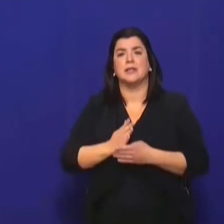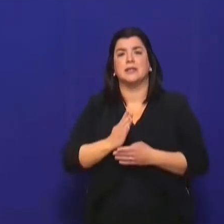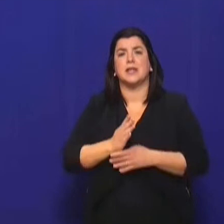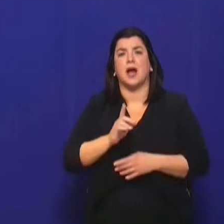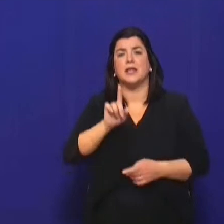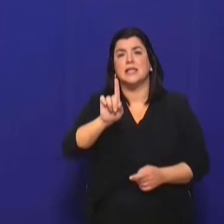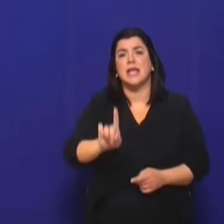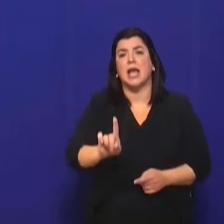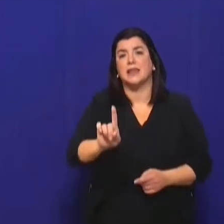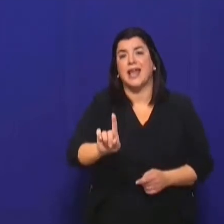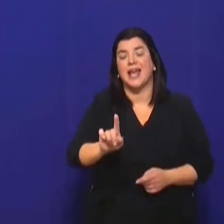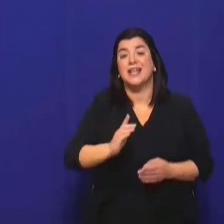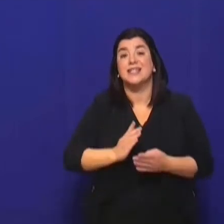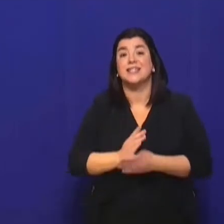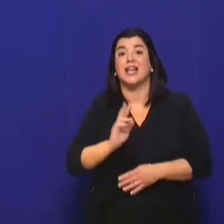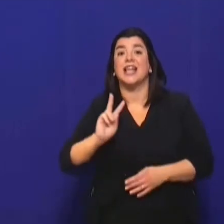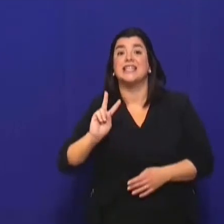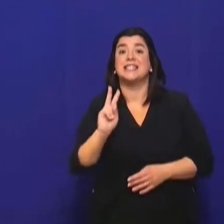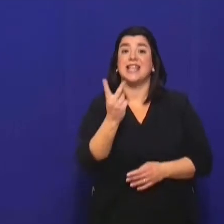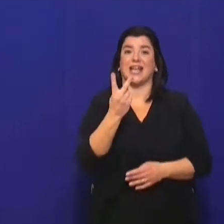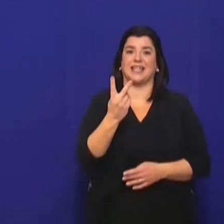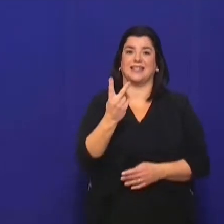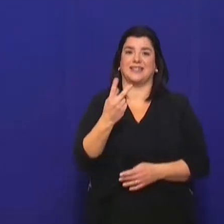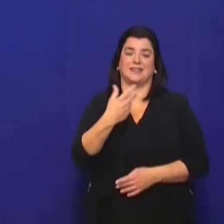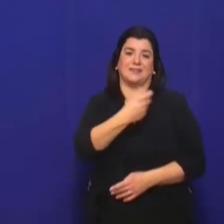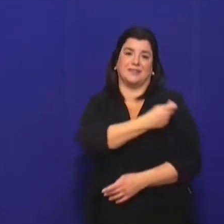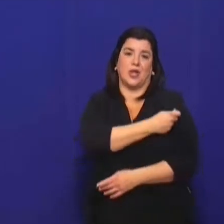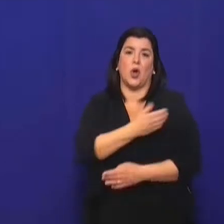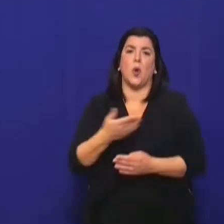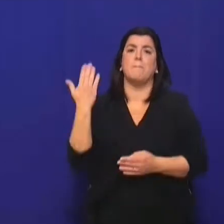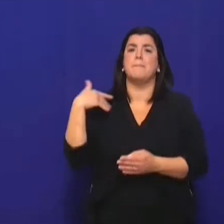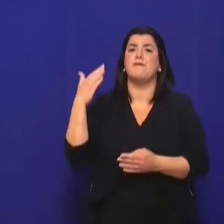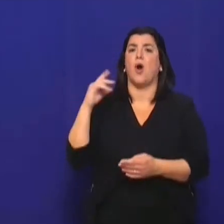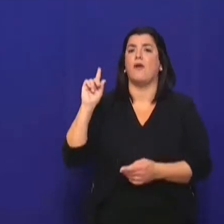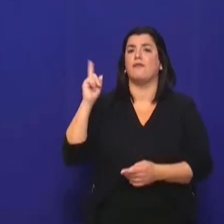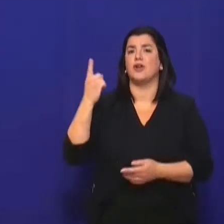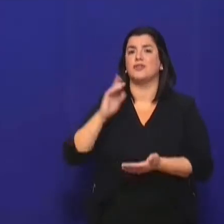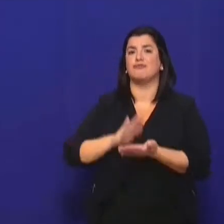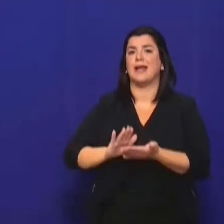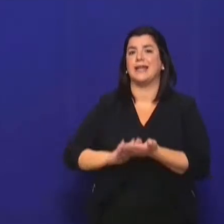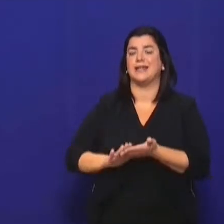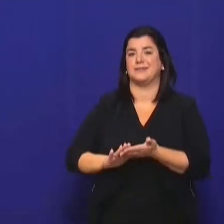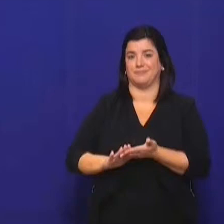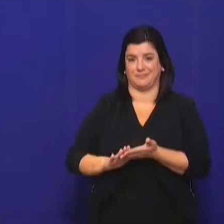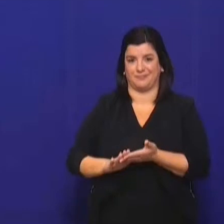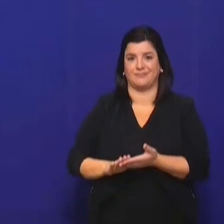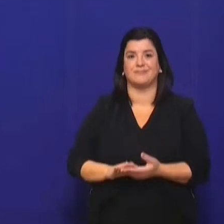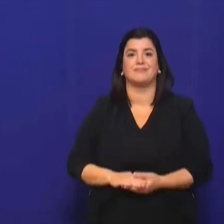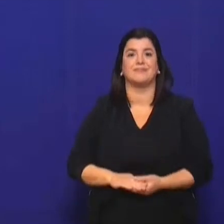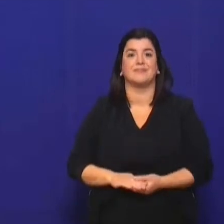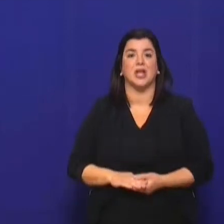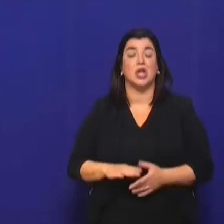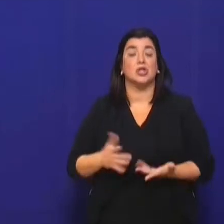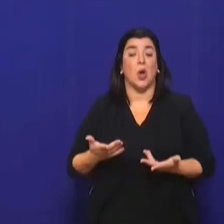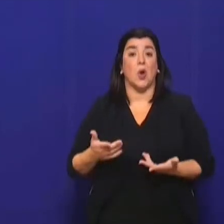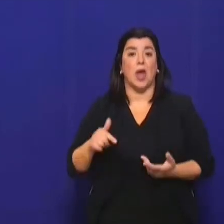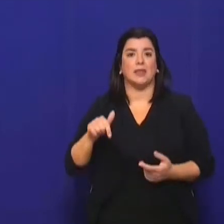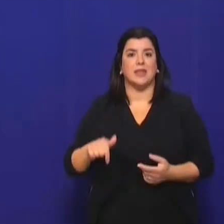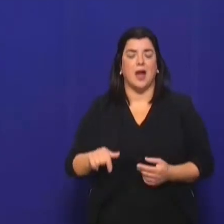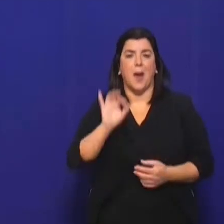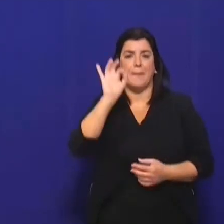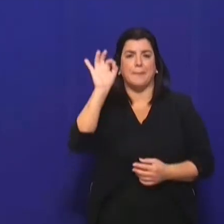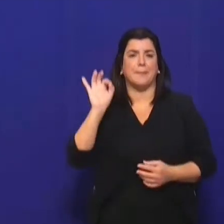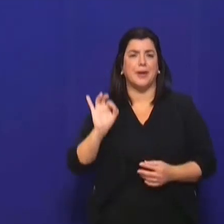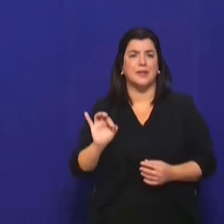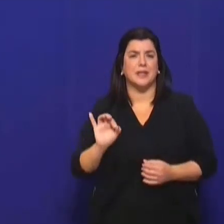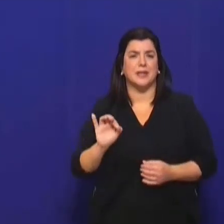be starting vaccinating with the second dose the people who took it last time. And if you project these to the percentage of